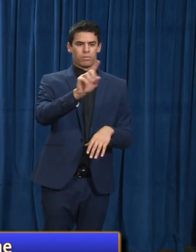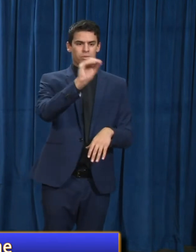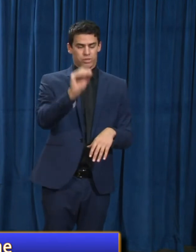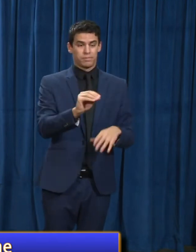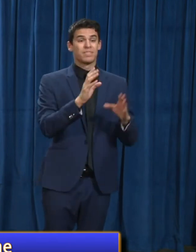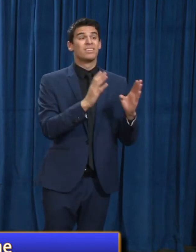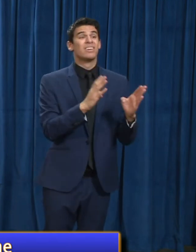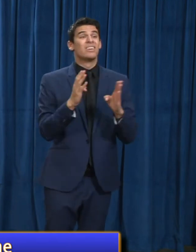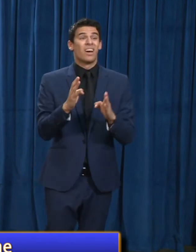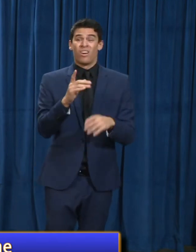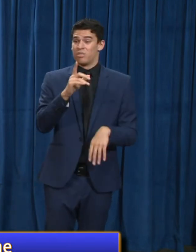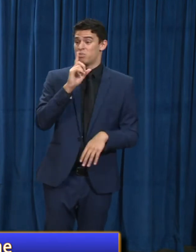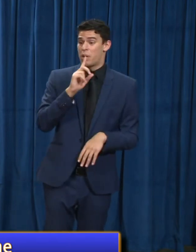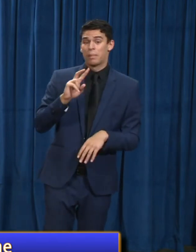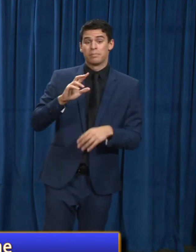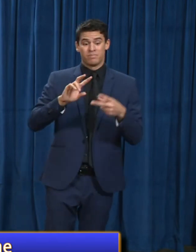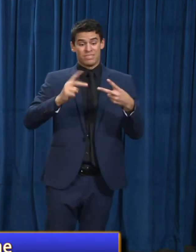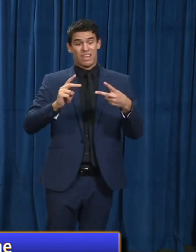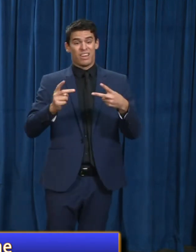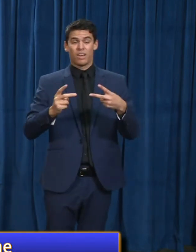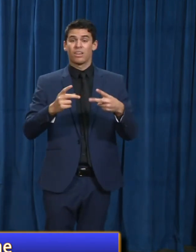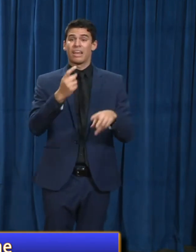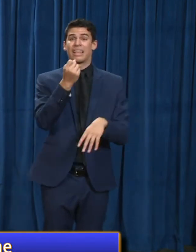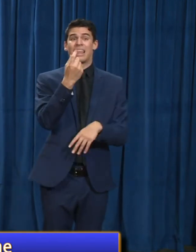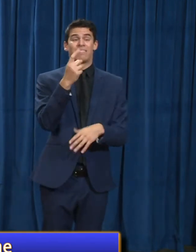almost half of that,